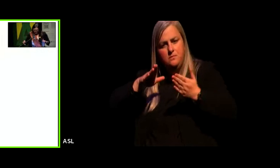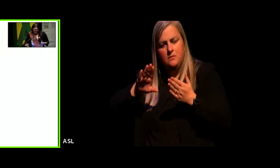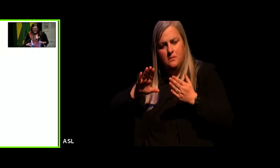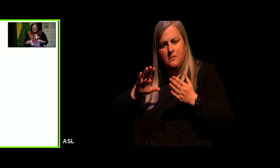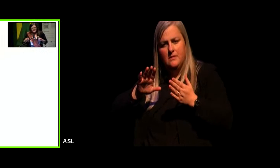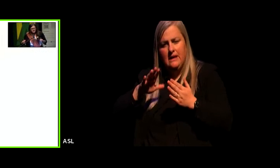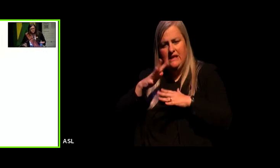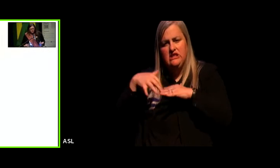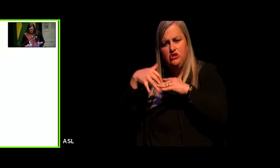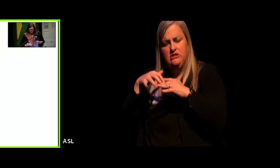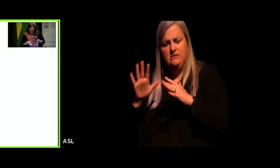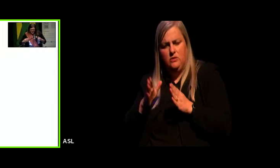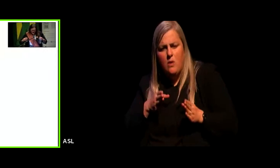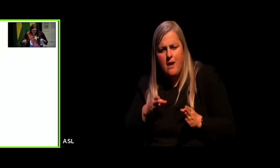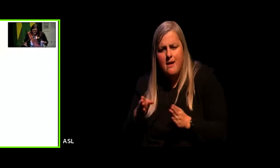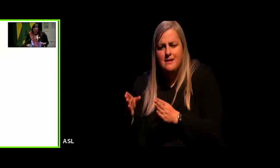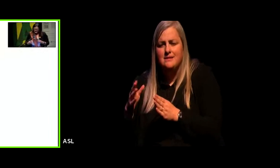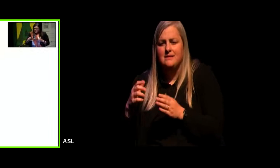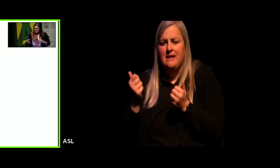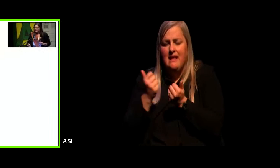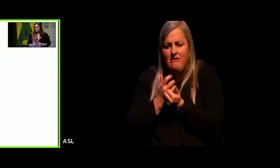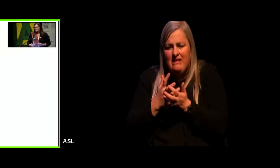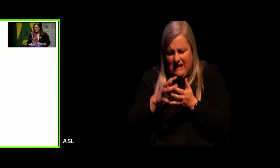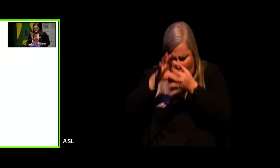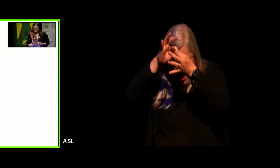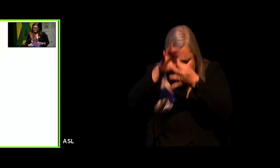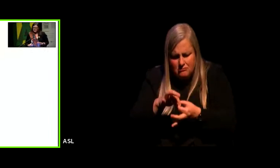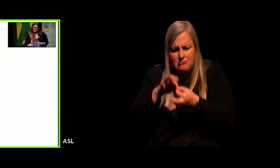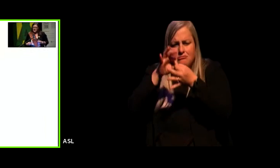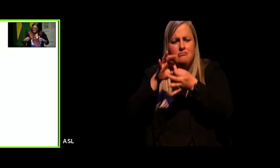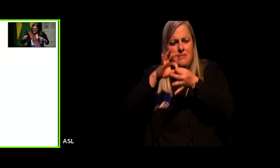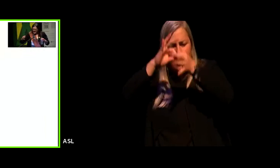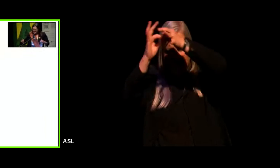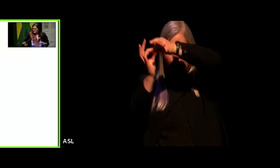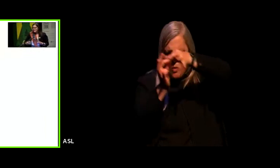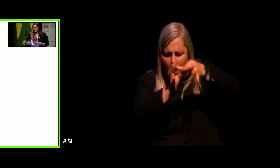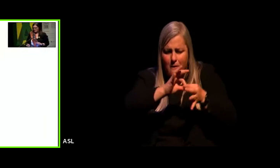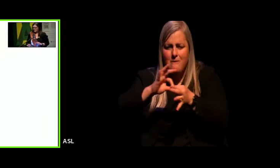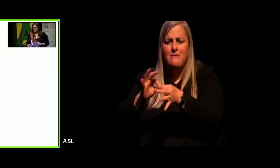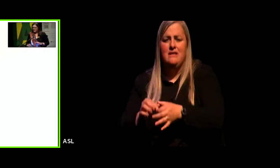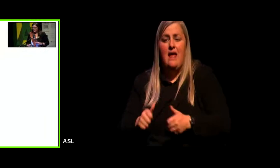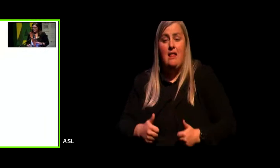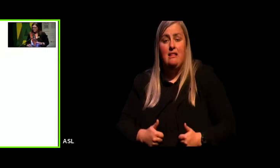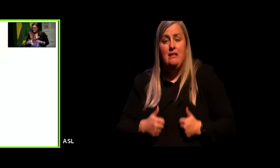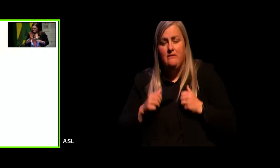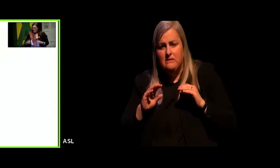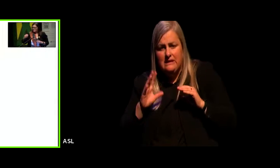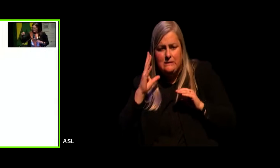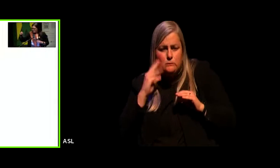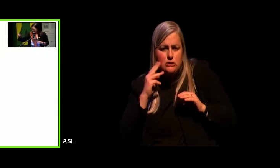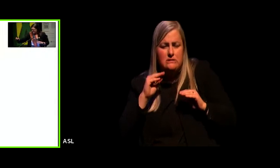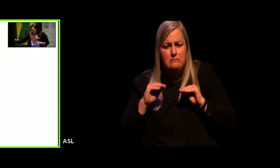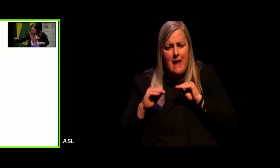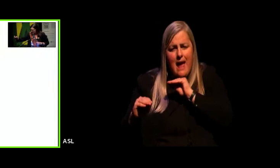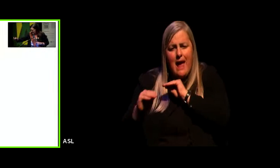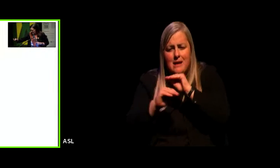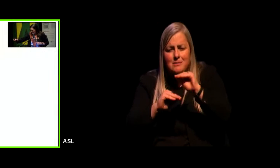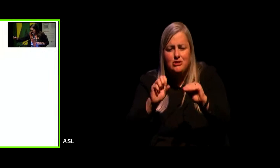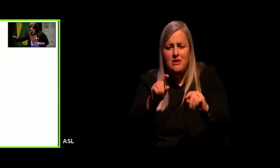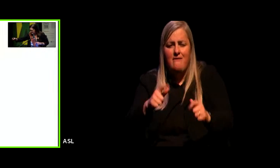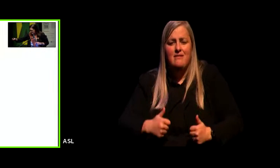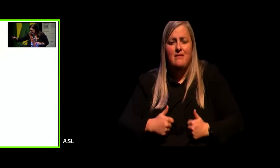connected, related, interwoven, embedded and lived experiences, that animation of life, that it's not about this object